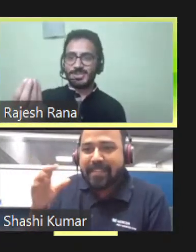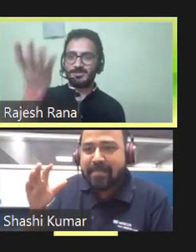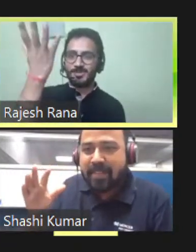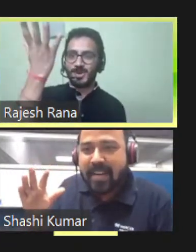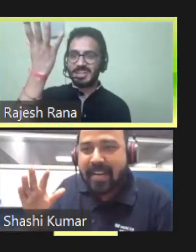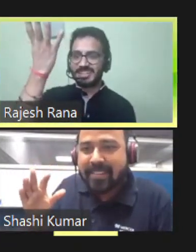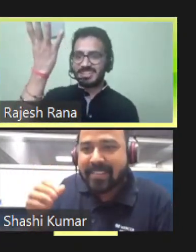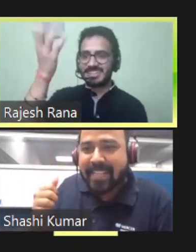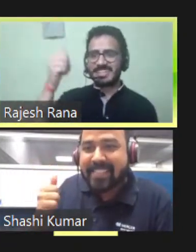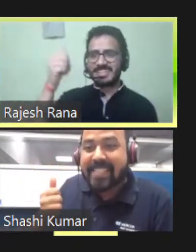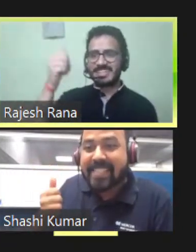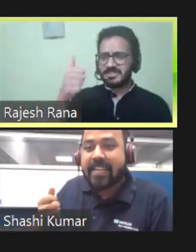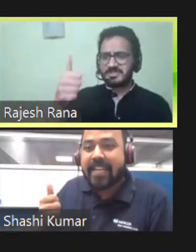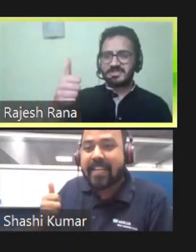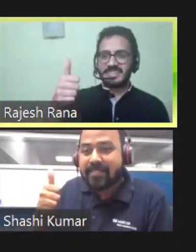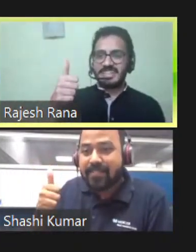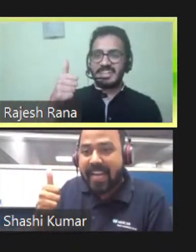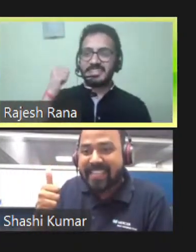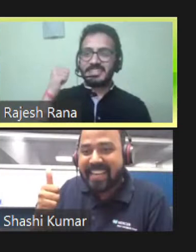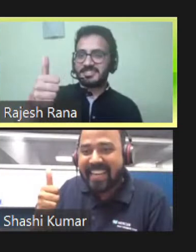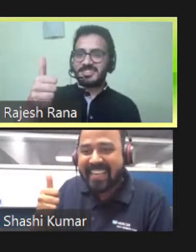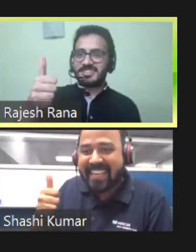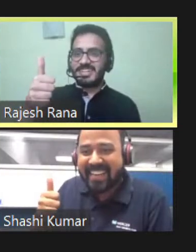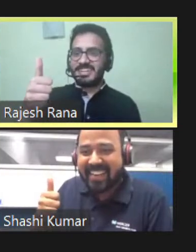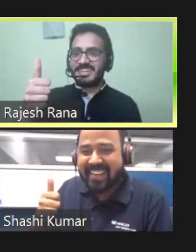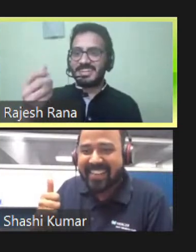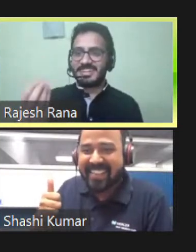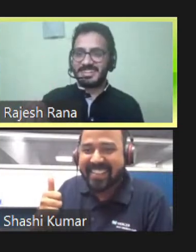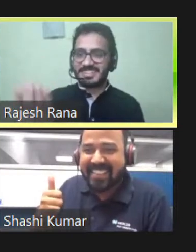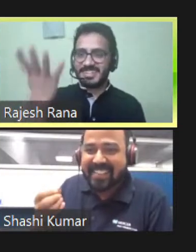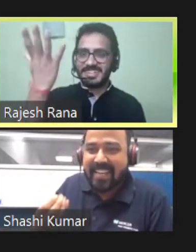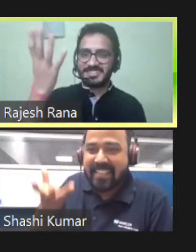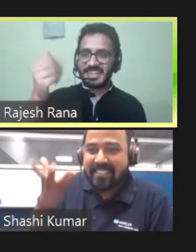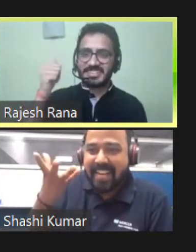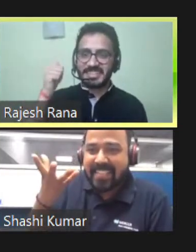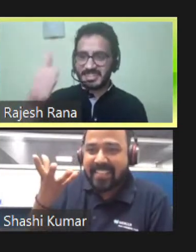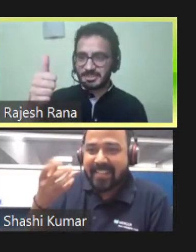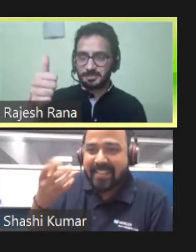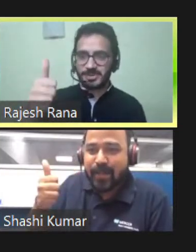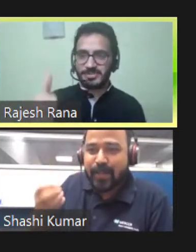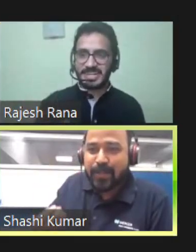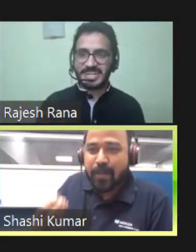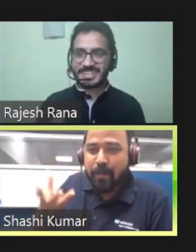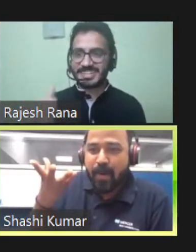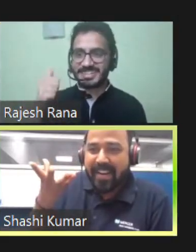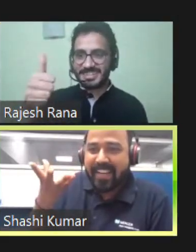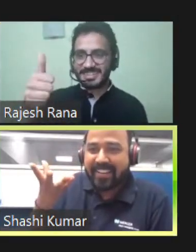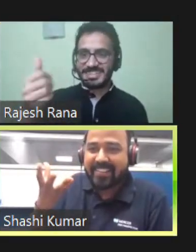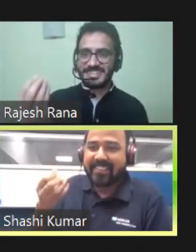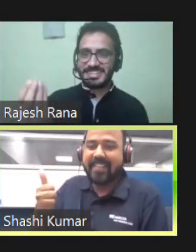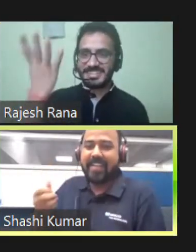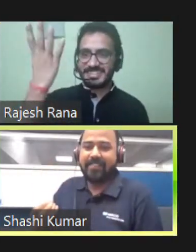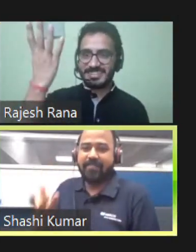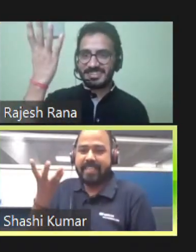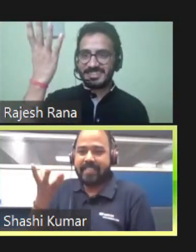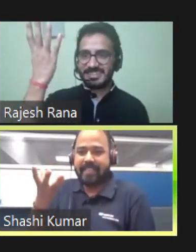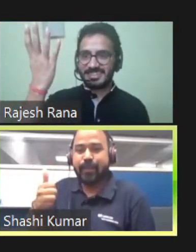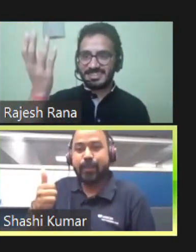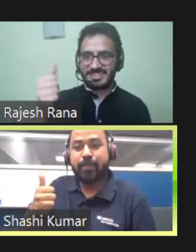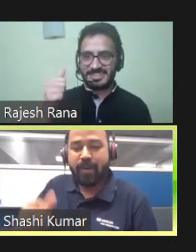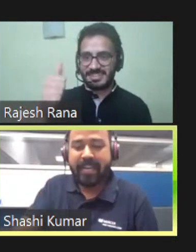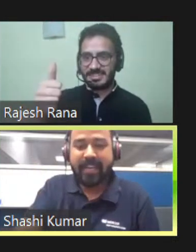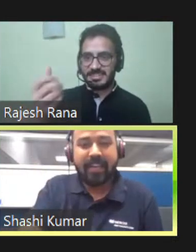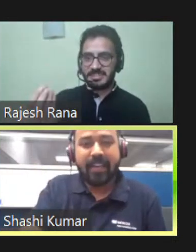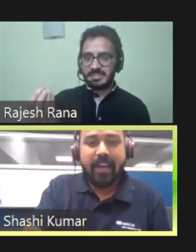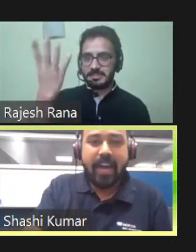is very Good simple, guys. morning. Sun It, is rising. it's sun Sun is is rising. That's perfect. Sun is rising.